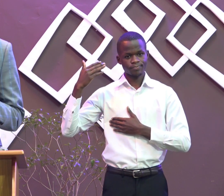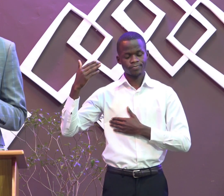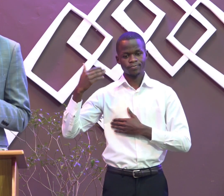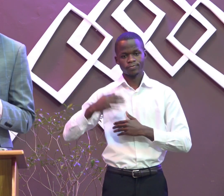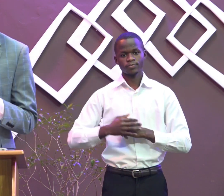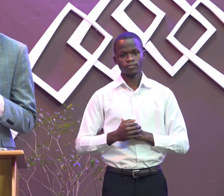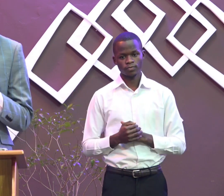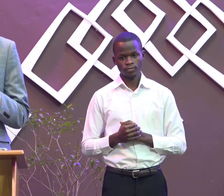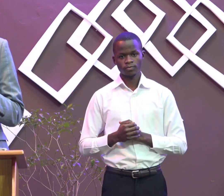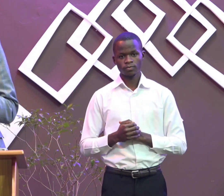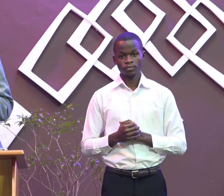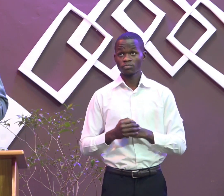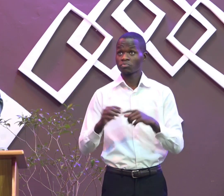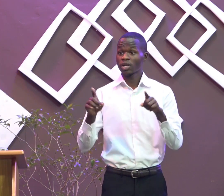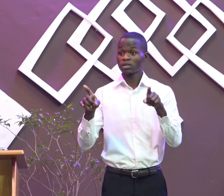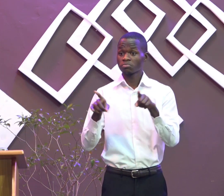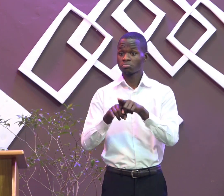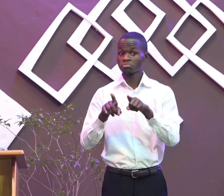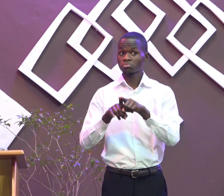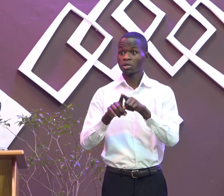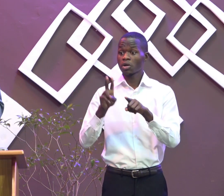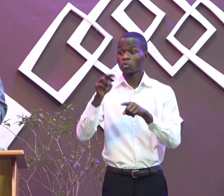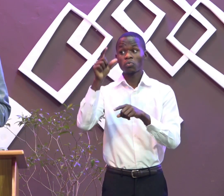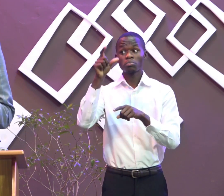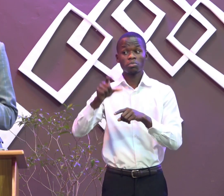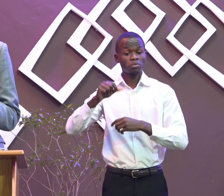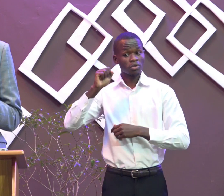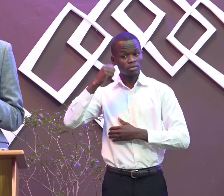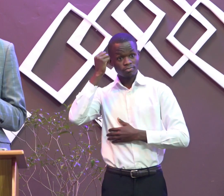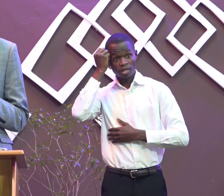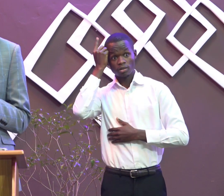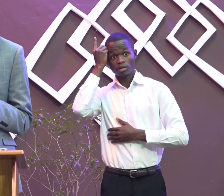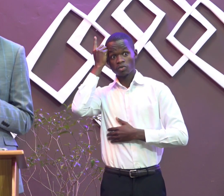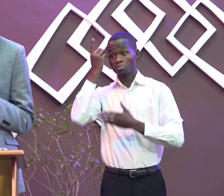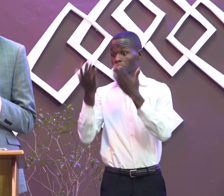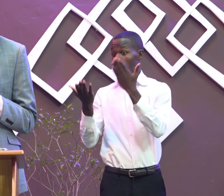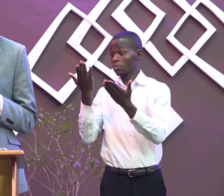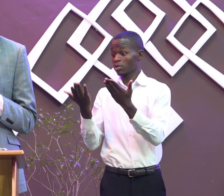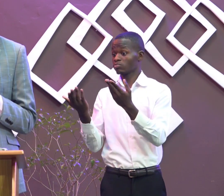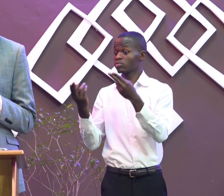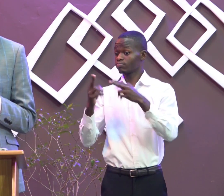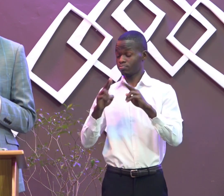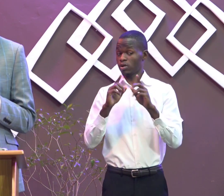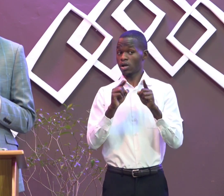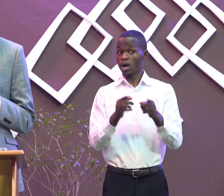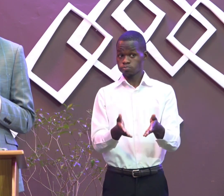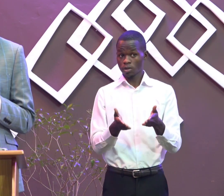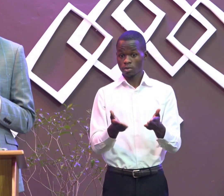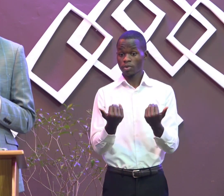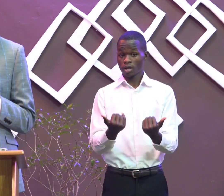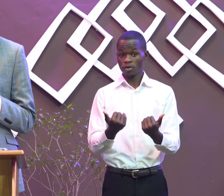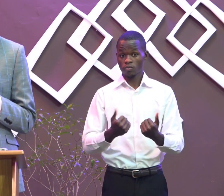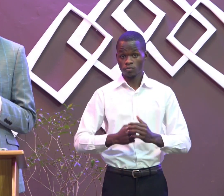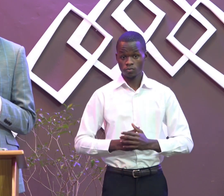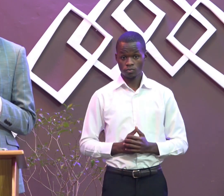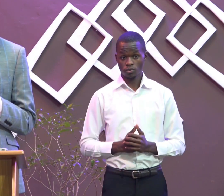humble way. Era nga tewali amanyi nti bulituuka ne wano we butuuse. And no one ever knew that it would reach such a level as